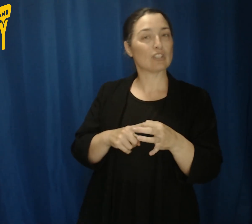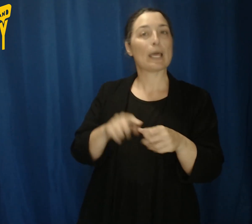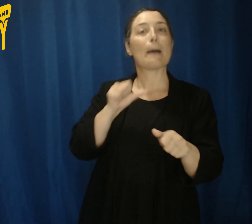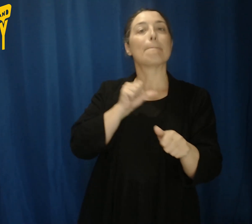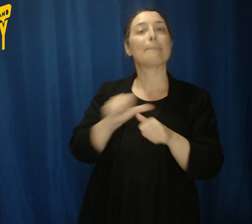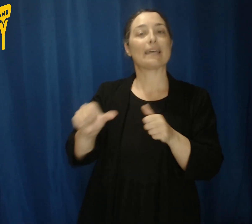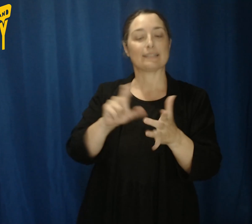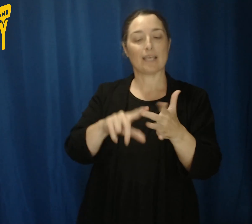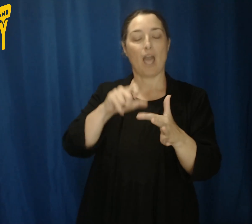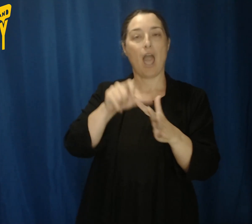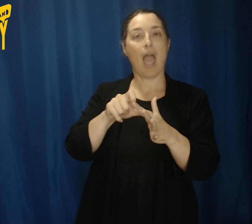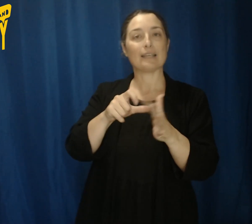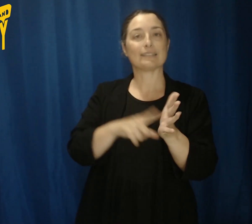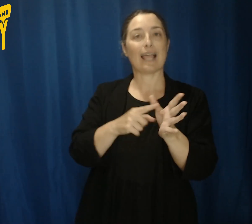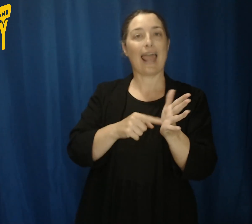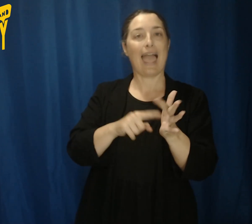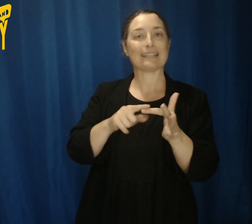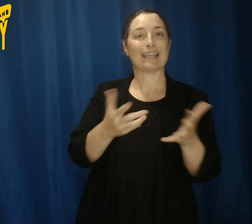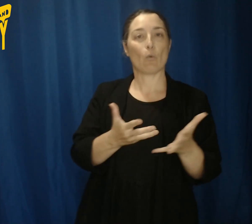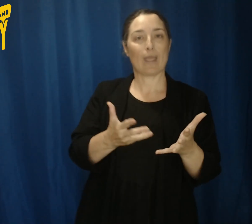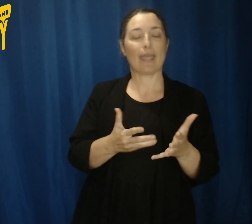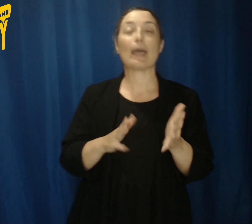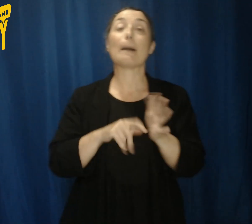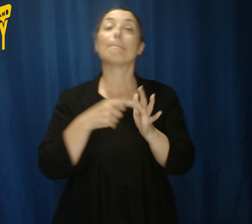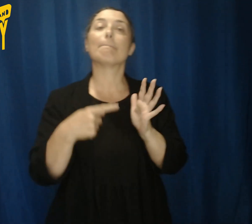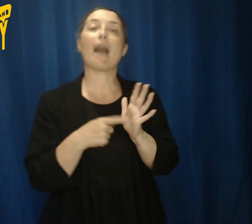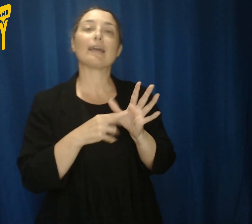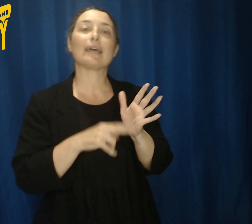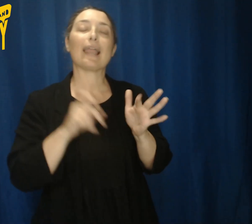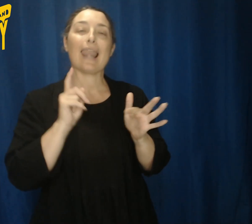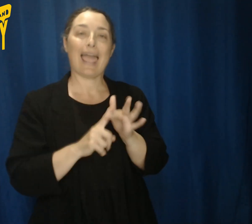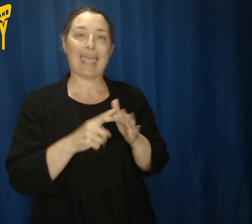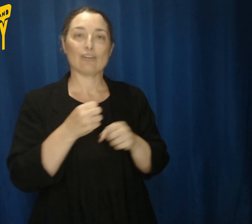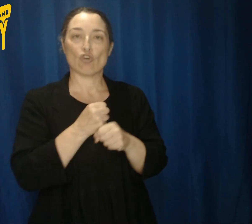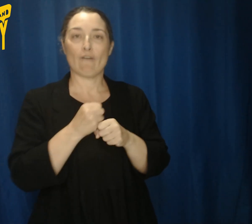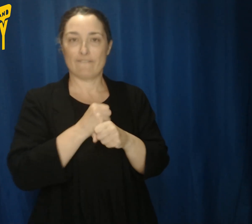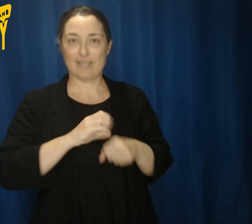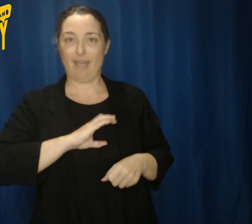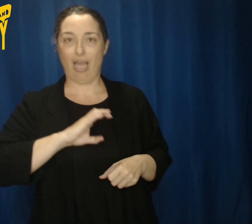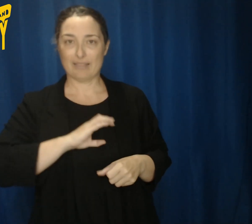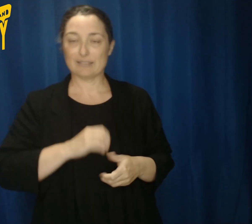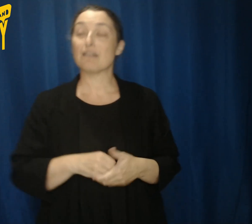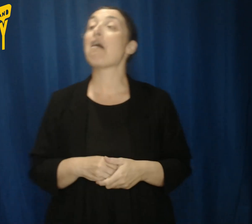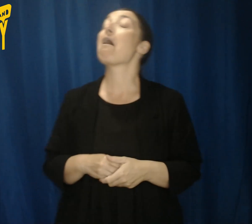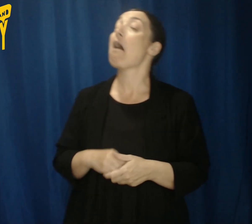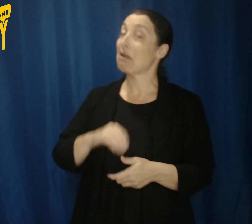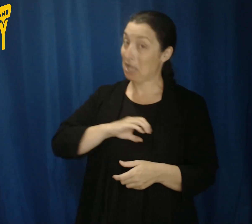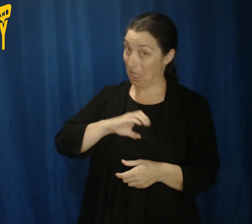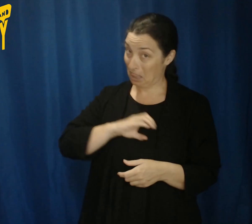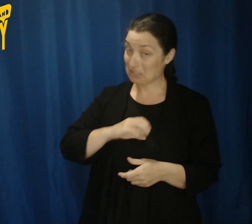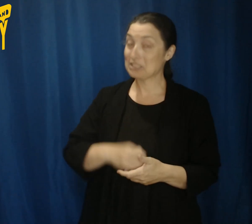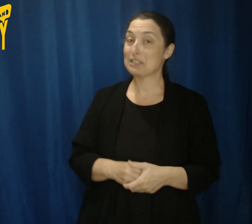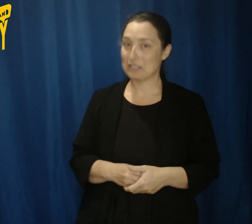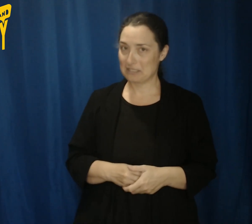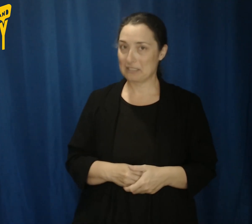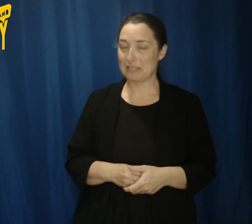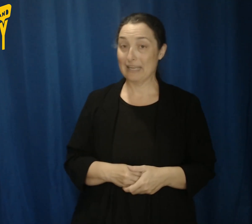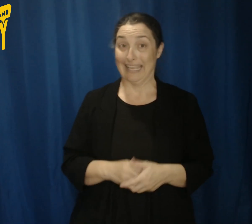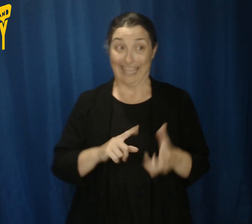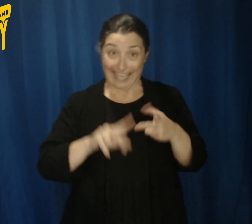is. Oh, Market Lane Coffee in Carlton. Market Lane Coffee in Carlton. And if that's closed,